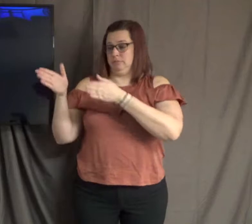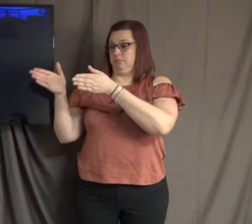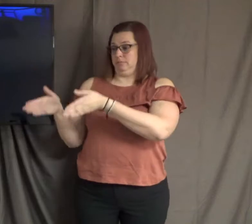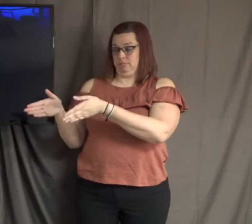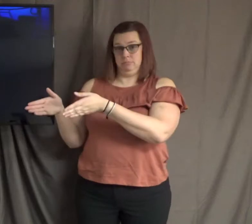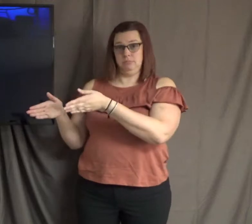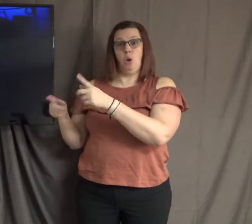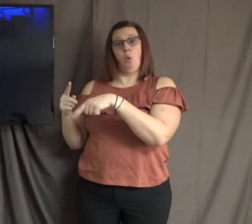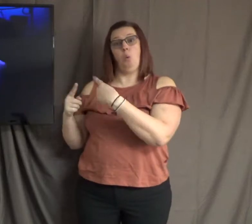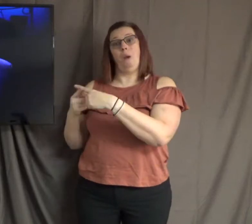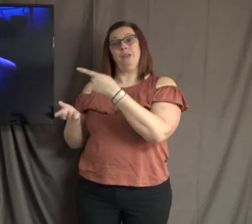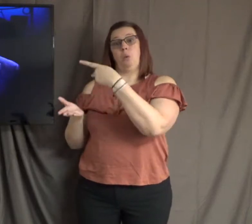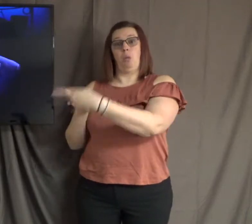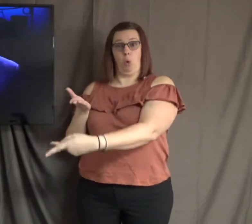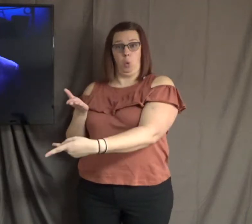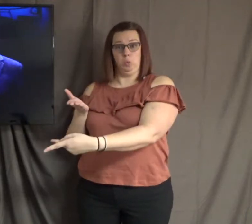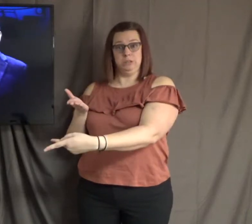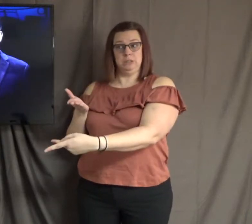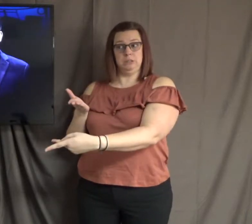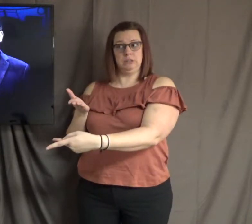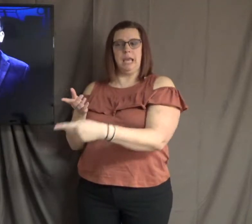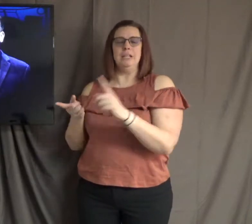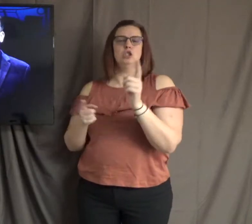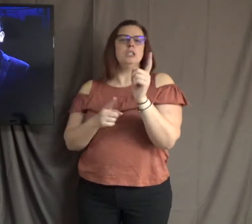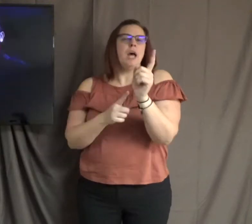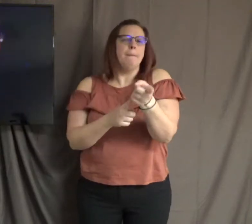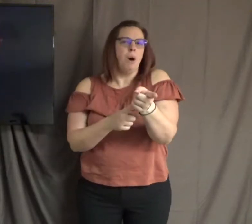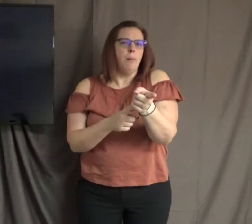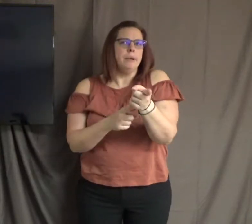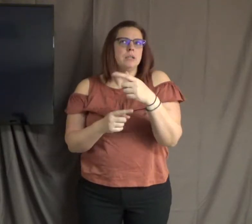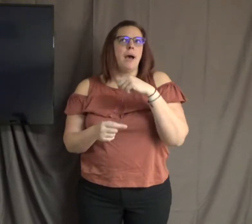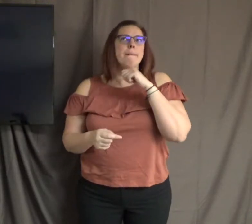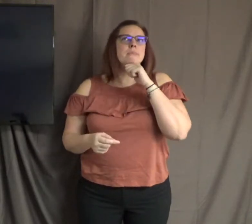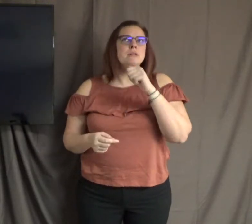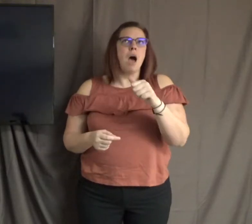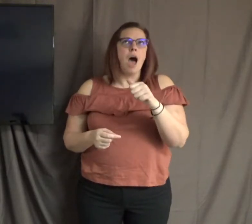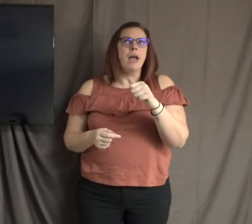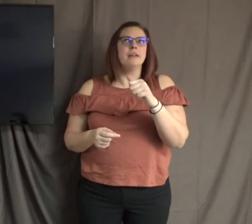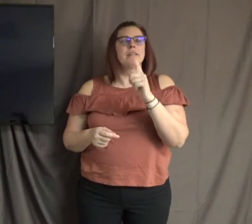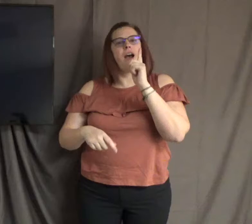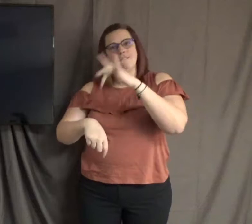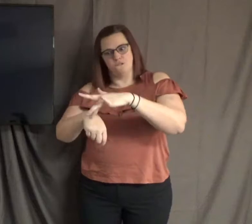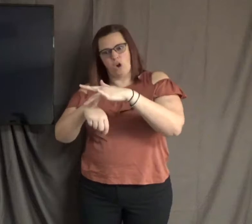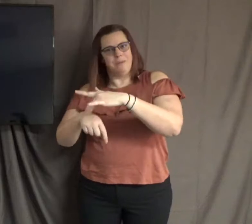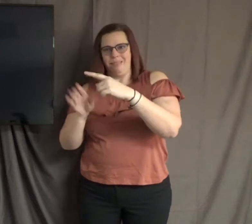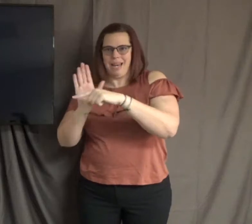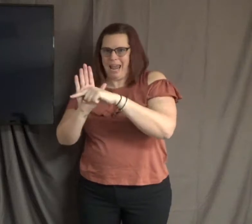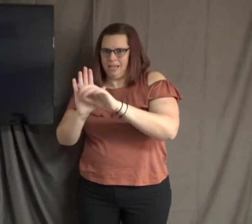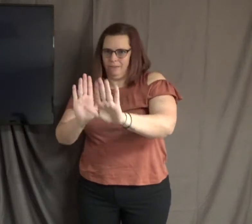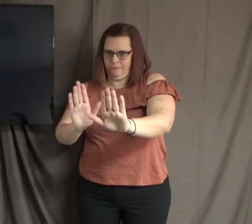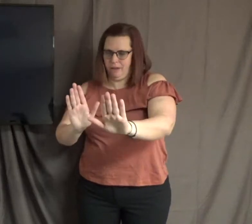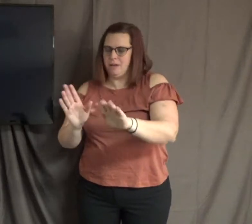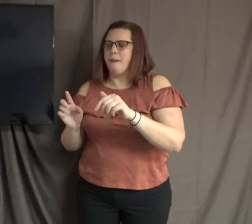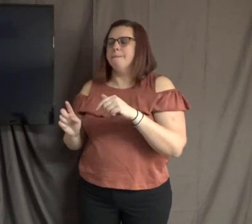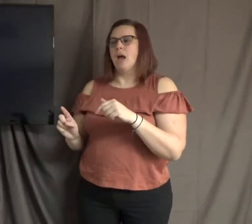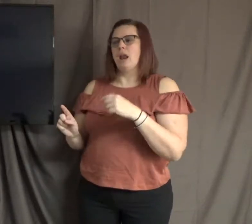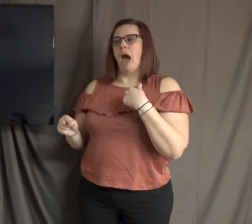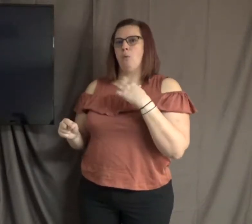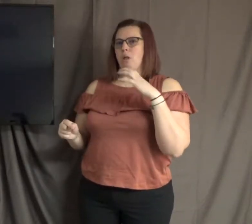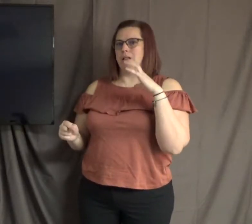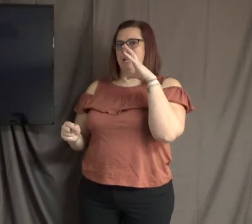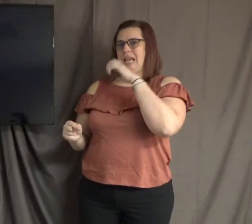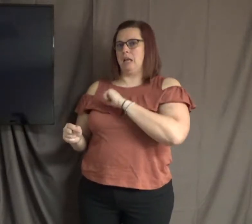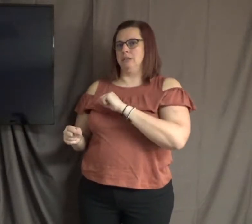you lose, and just a moment, because I'm not affirming the negative for you, I'm going to guess that something will